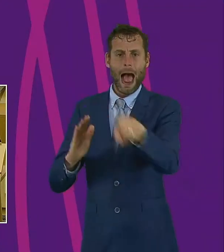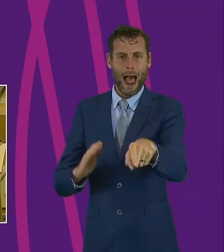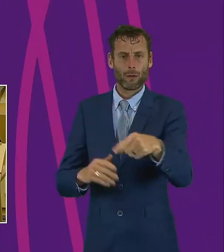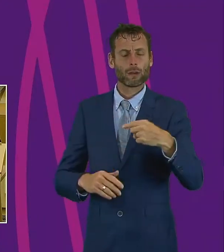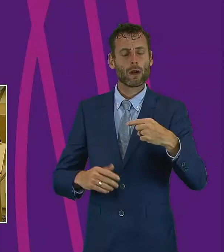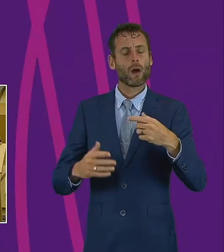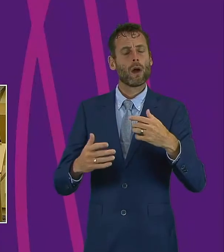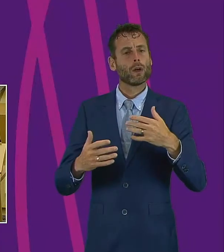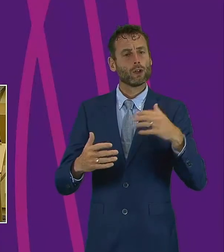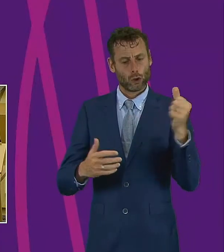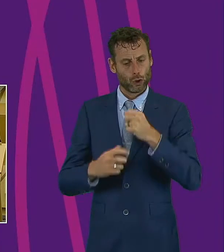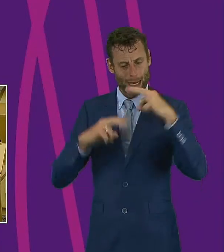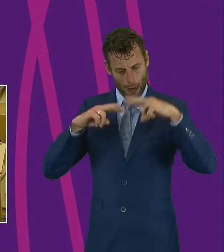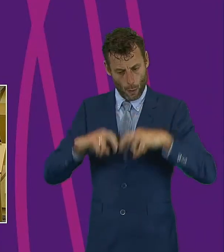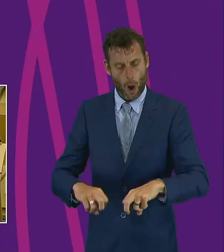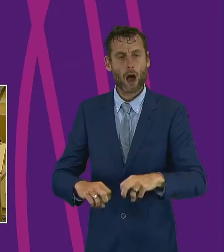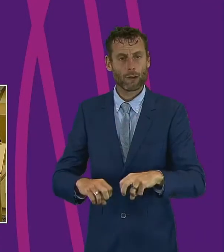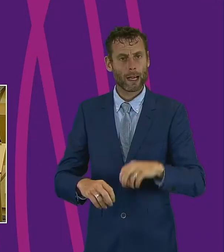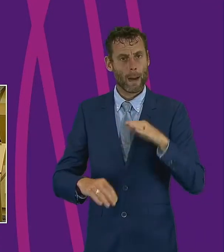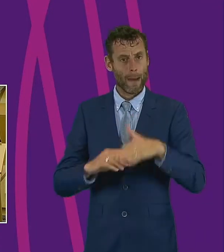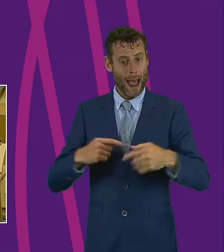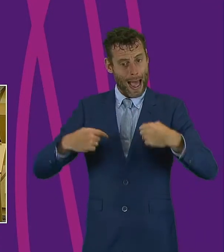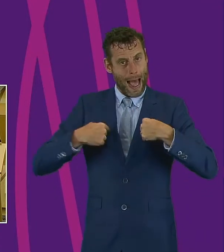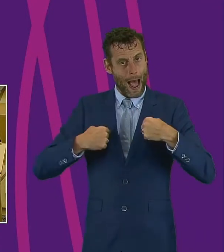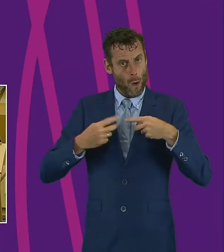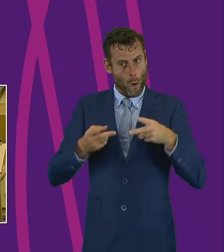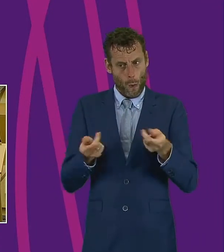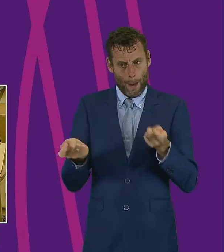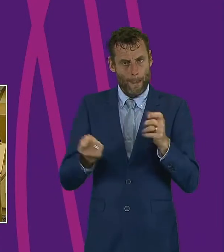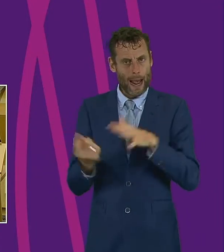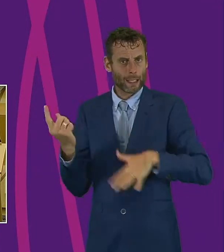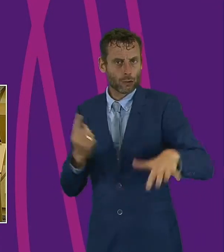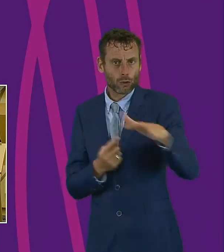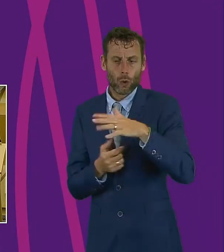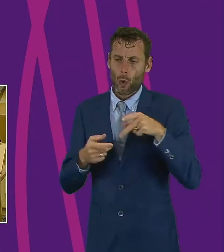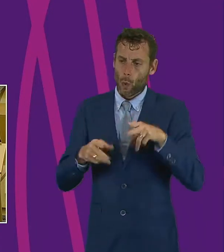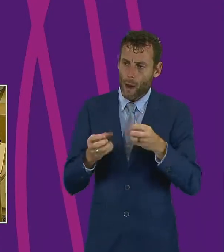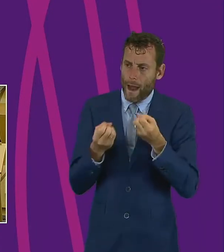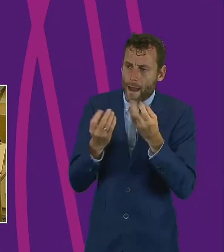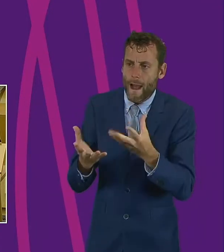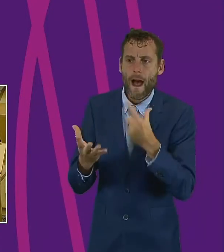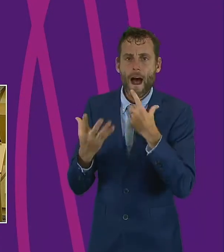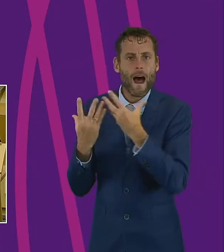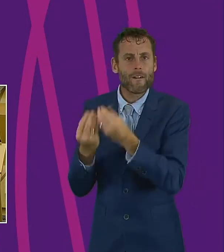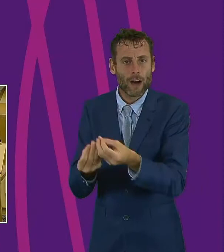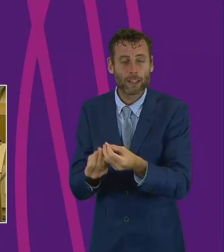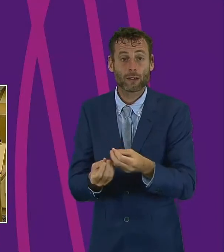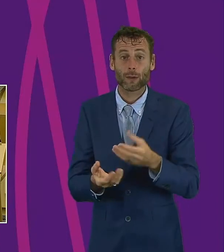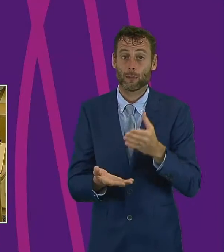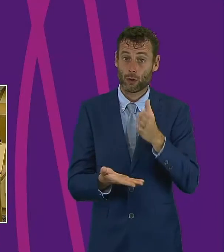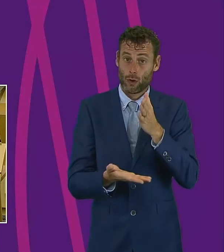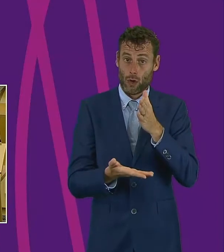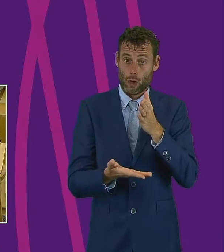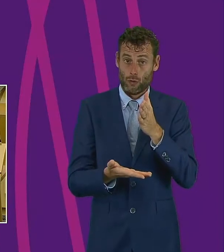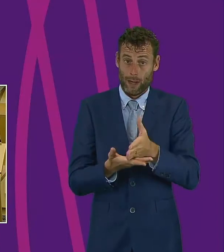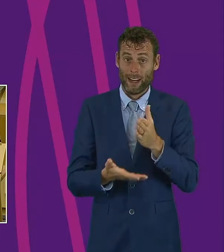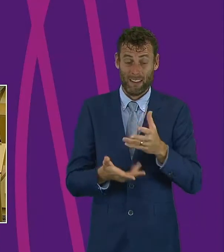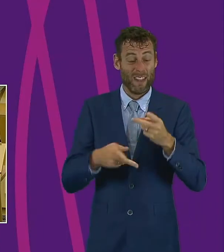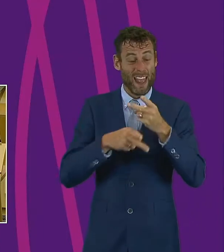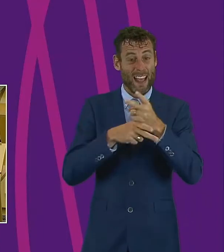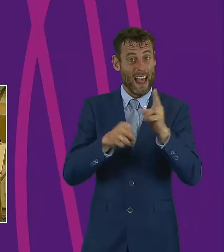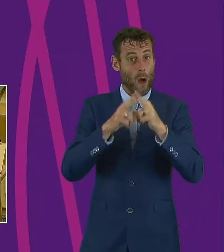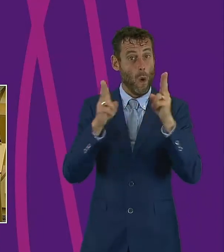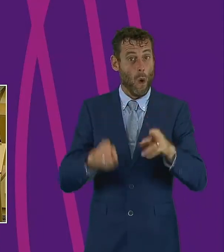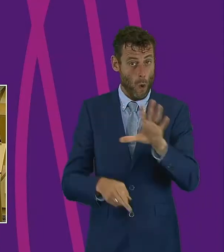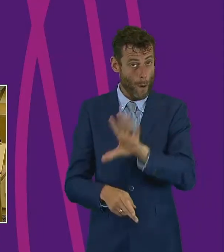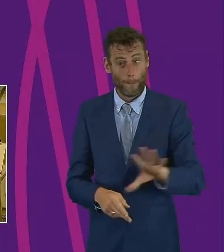and that, of course, will include care homes. And the position around care homes, while the responsibility here lies with the Scottish Government, all governments across the